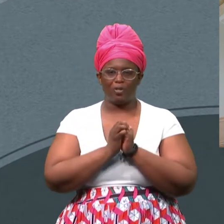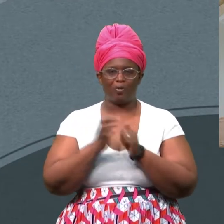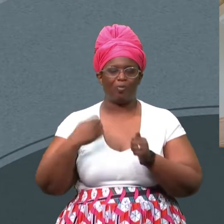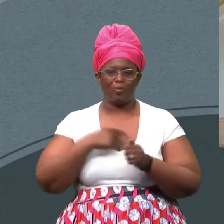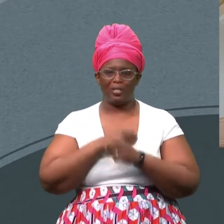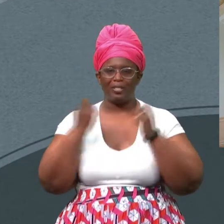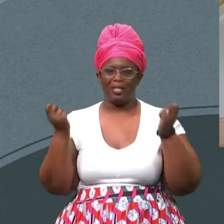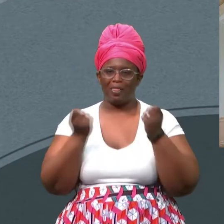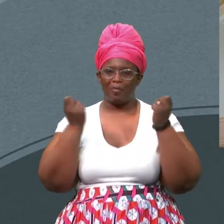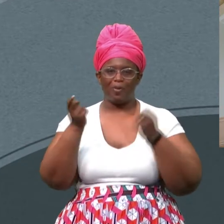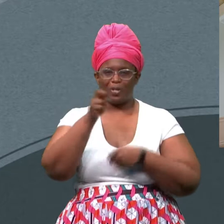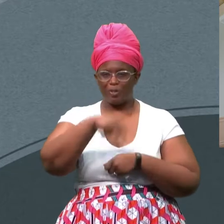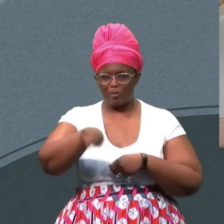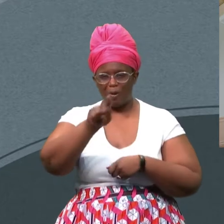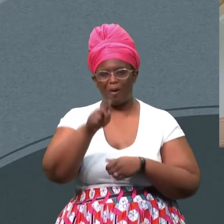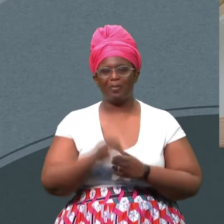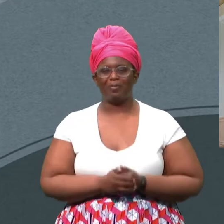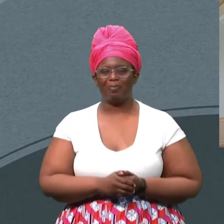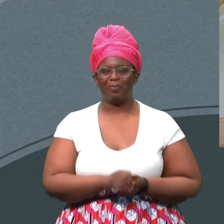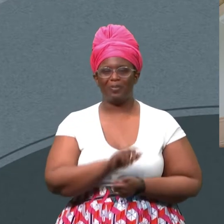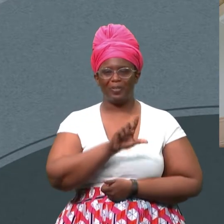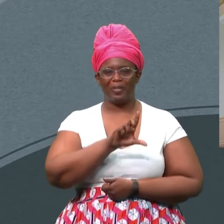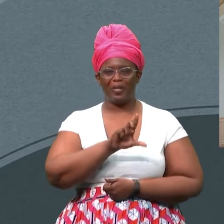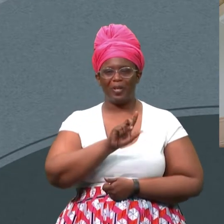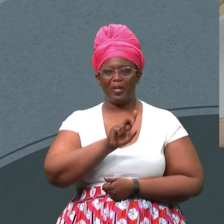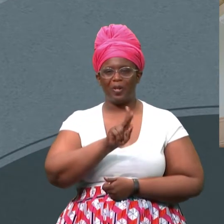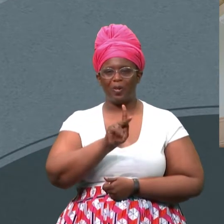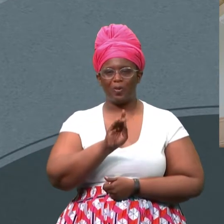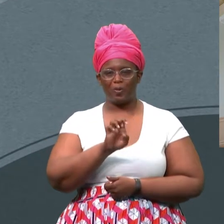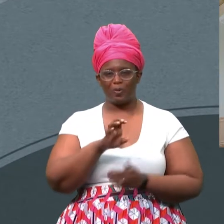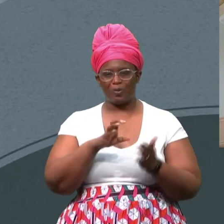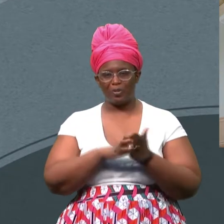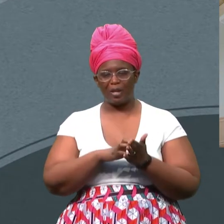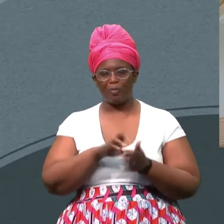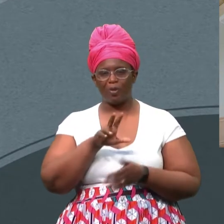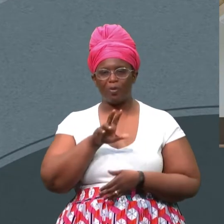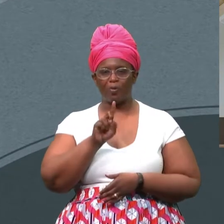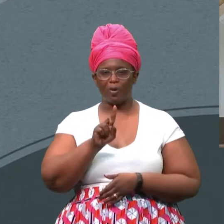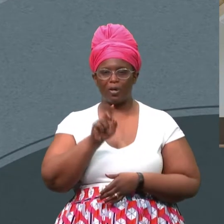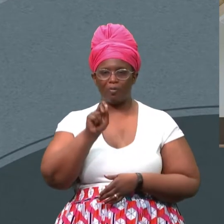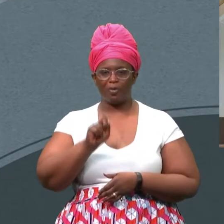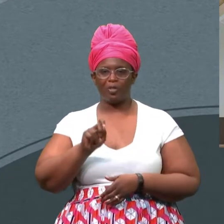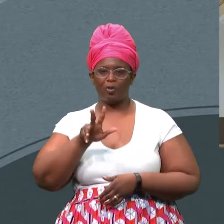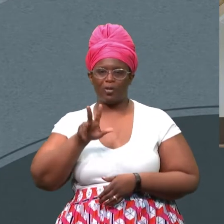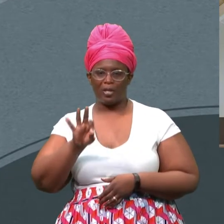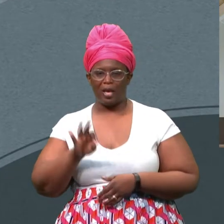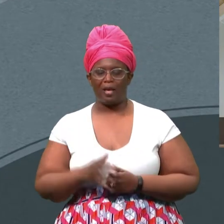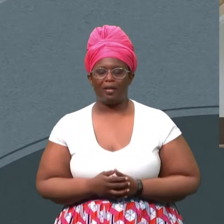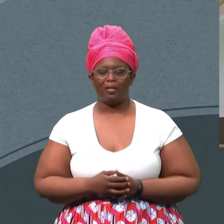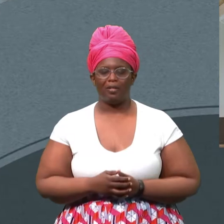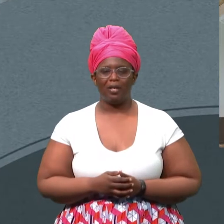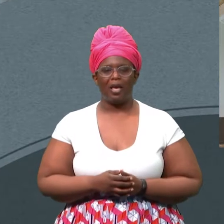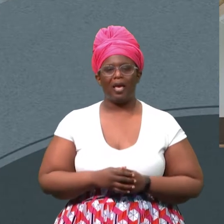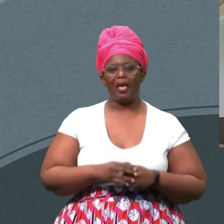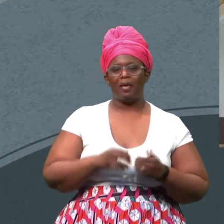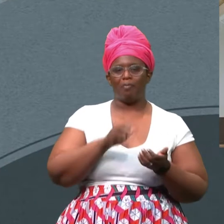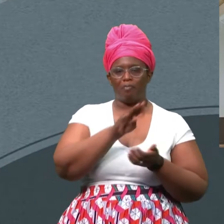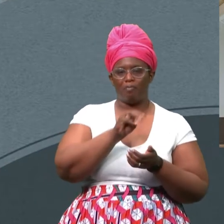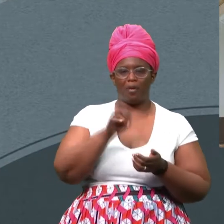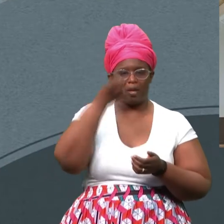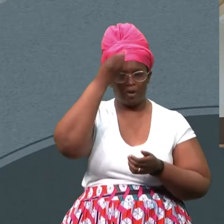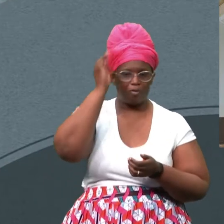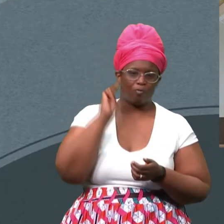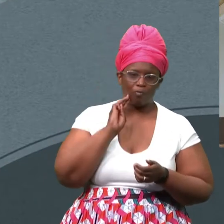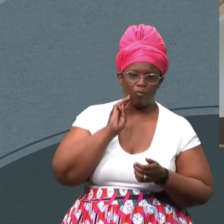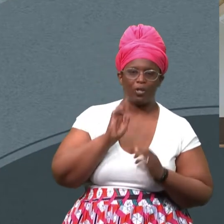We celebrate you. Luke chapter 1, verse number 39. In those days, Mary arose and went with haste into the hill country